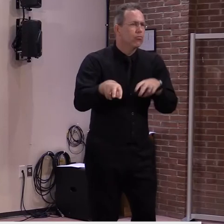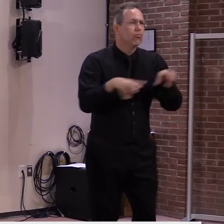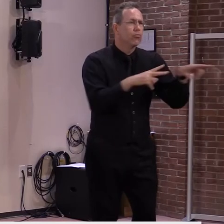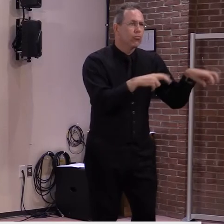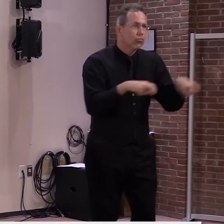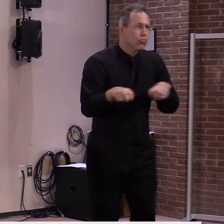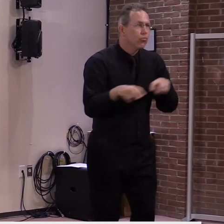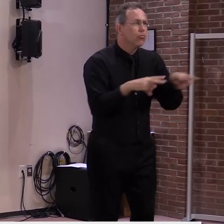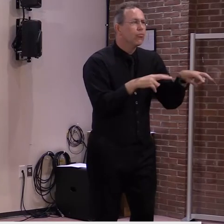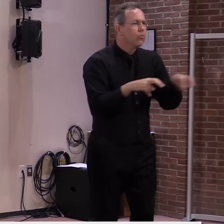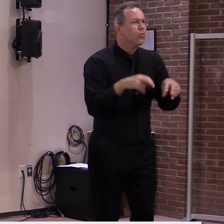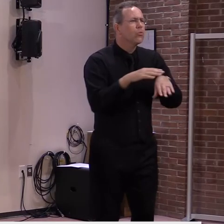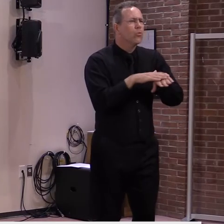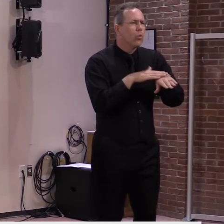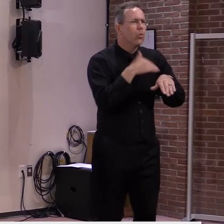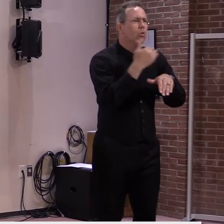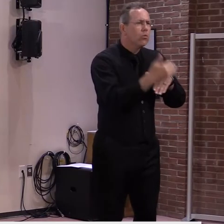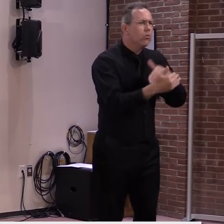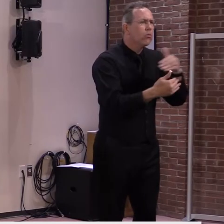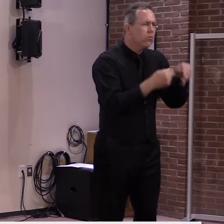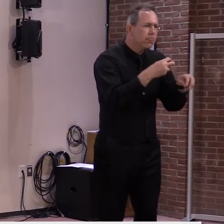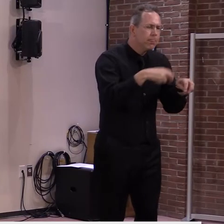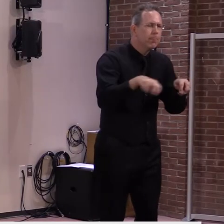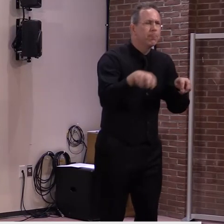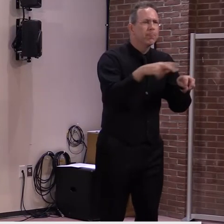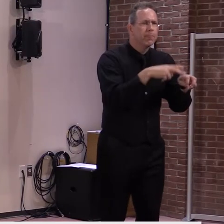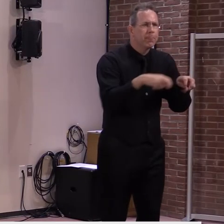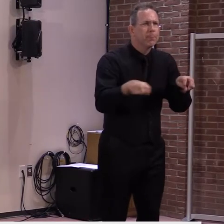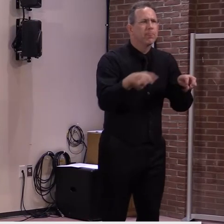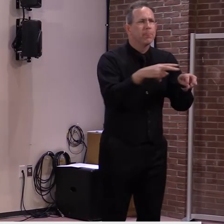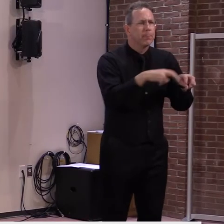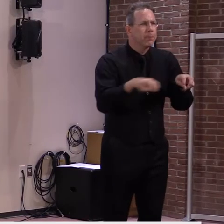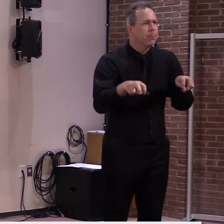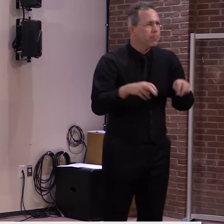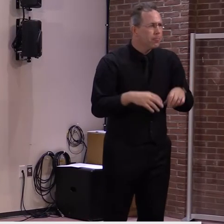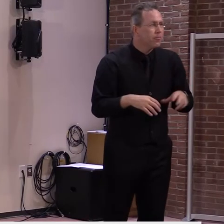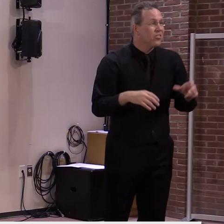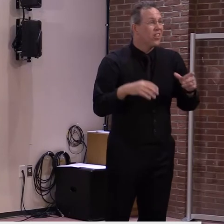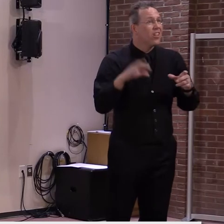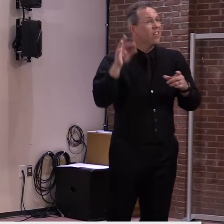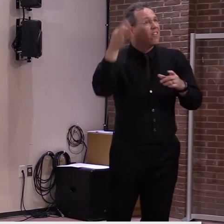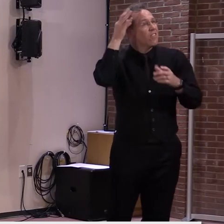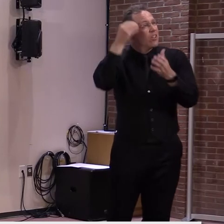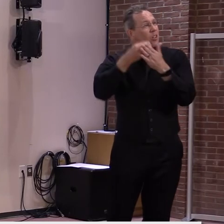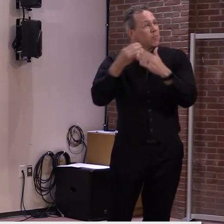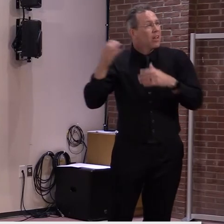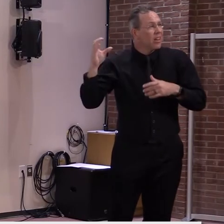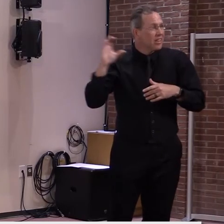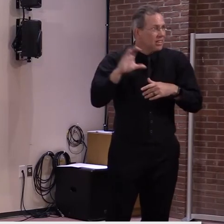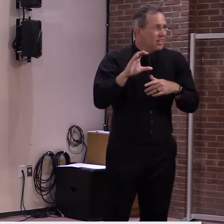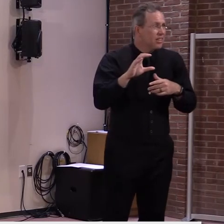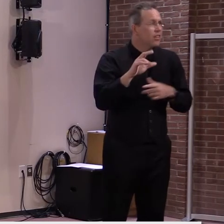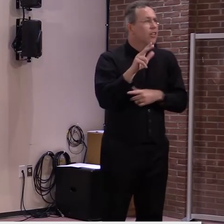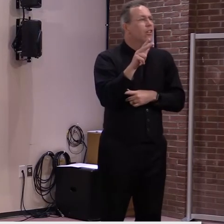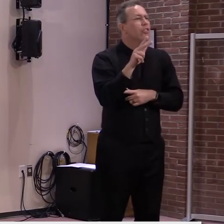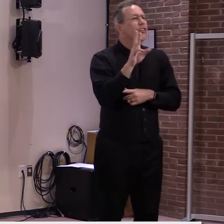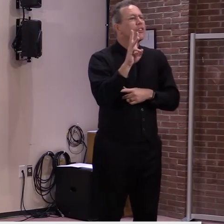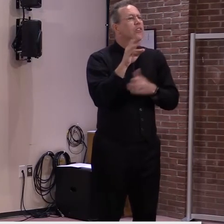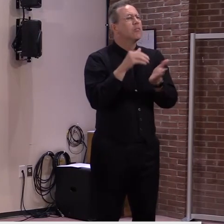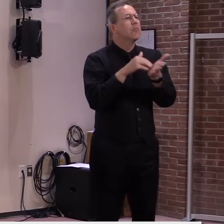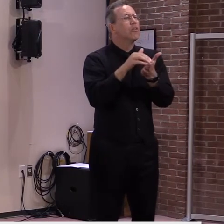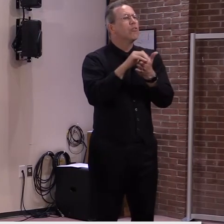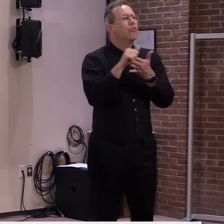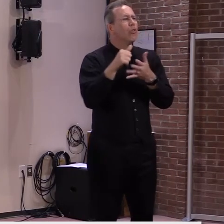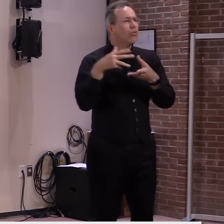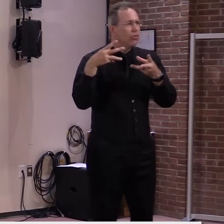use about $36 million in federal funding to do a transition. And that transition means that